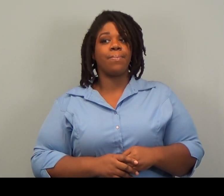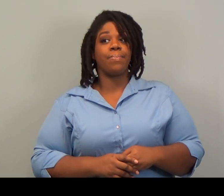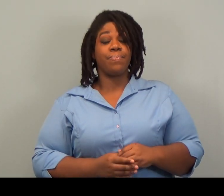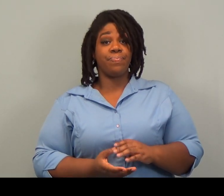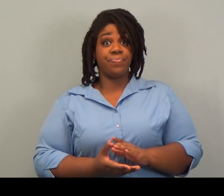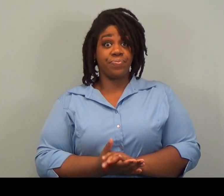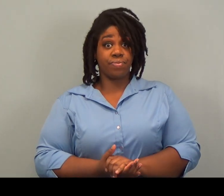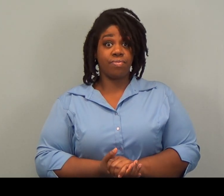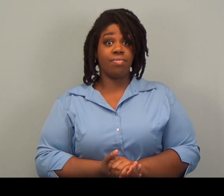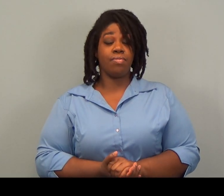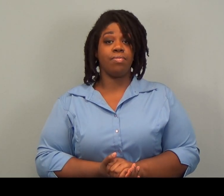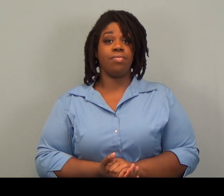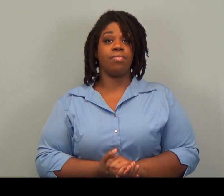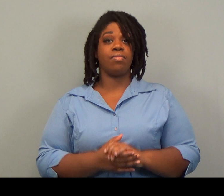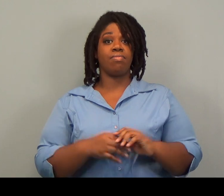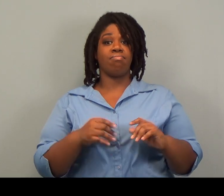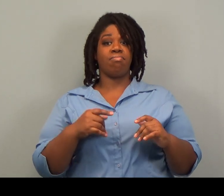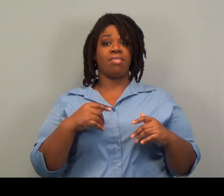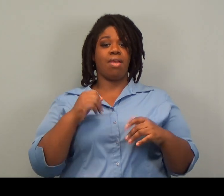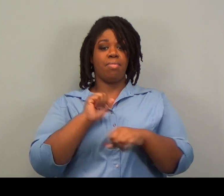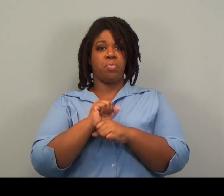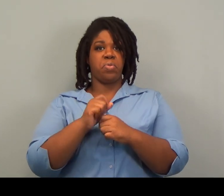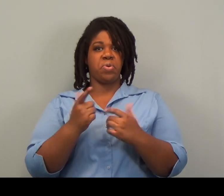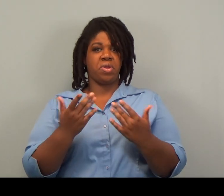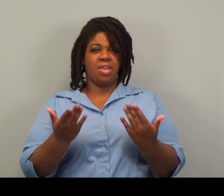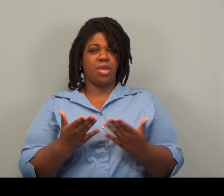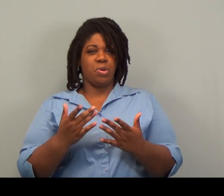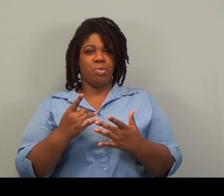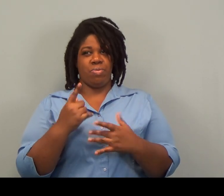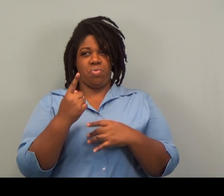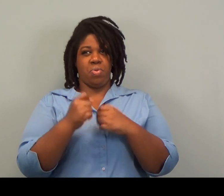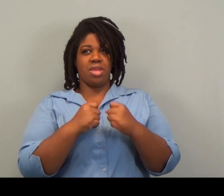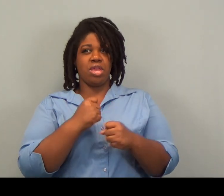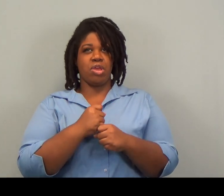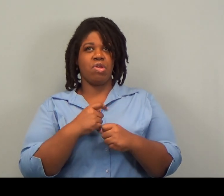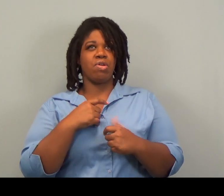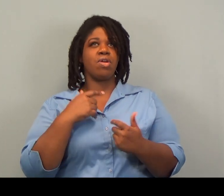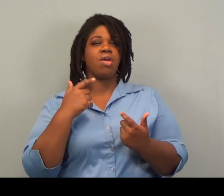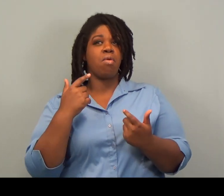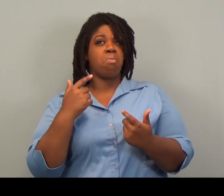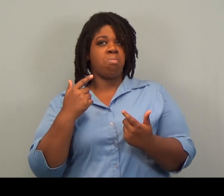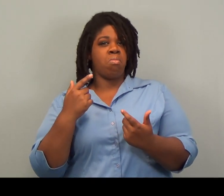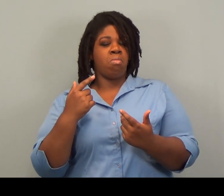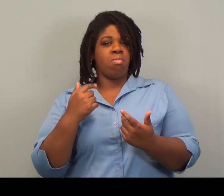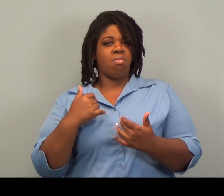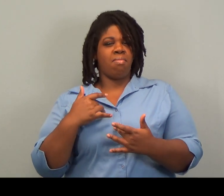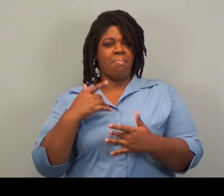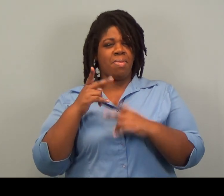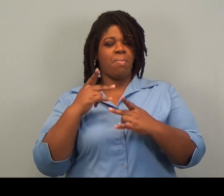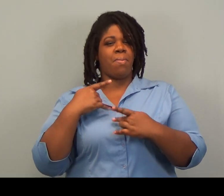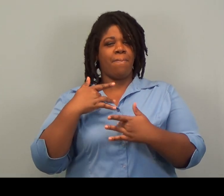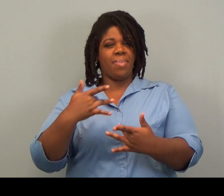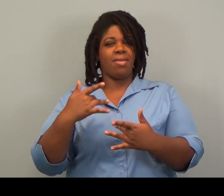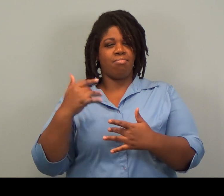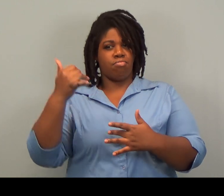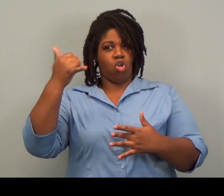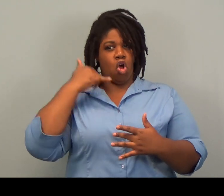In about the year that I've been here, one of the calls I get most often are, do you just have money for